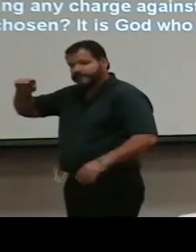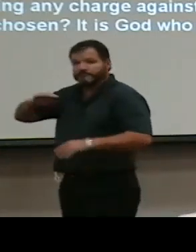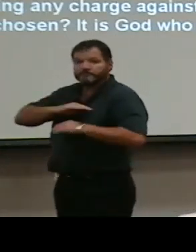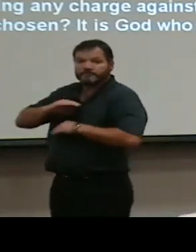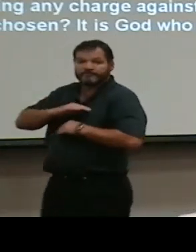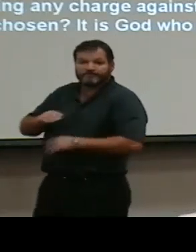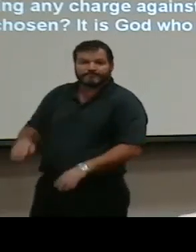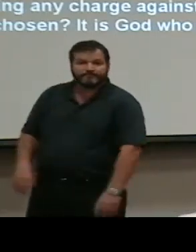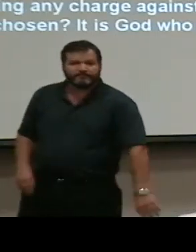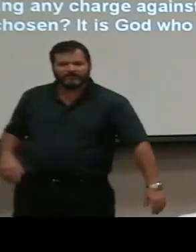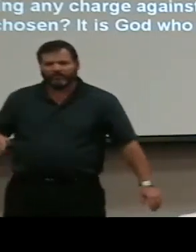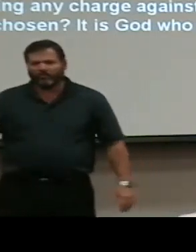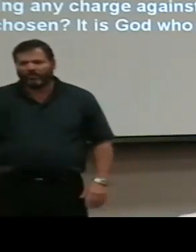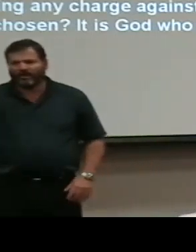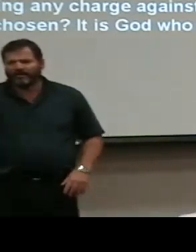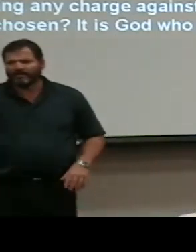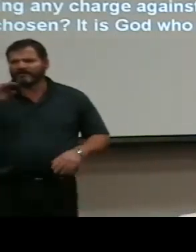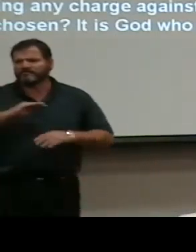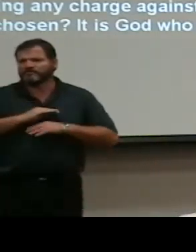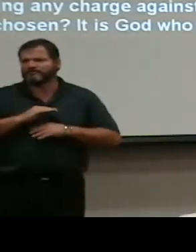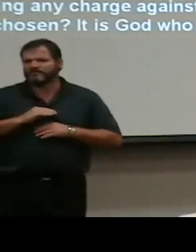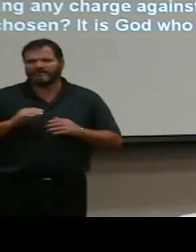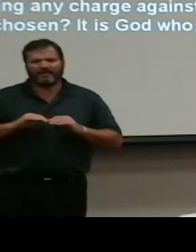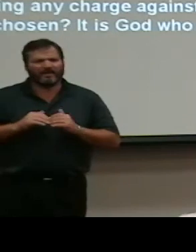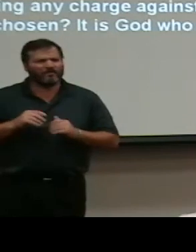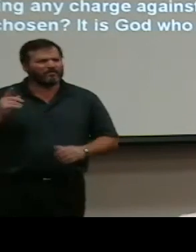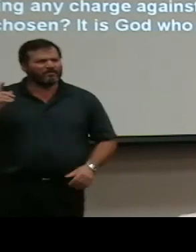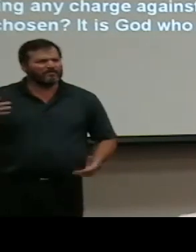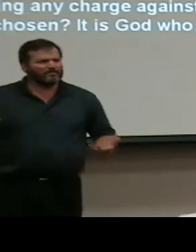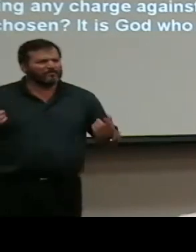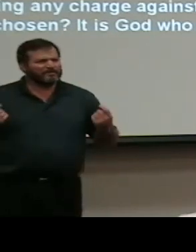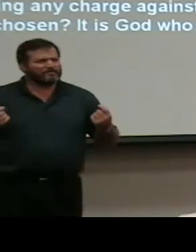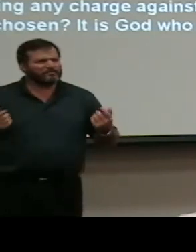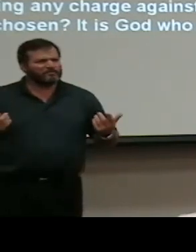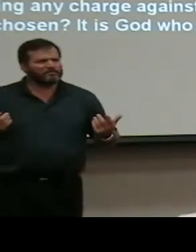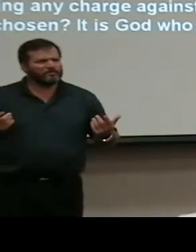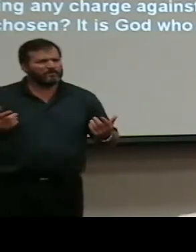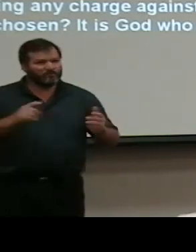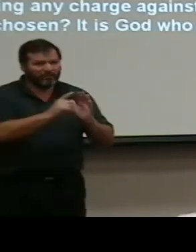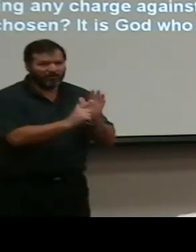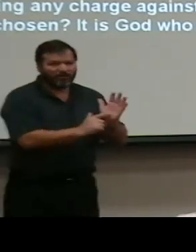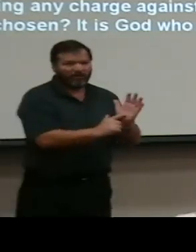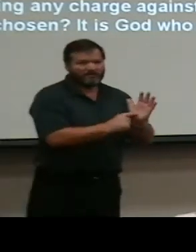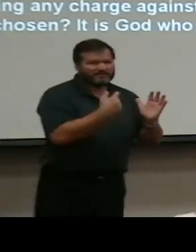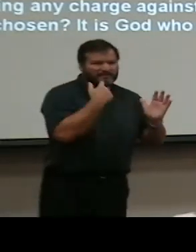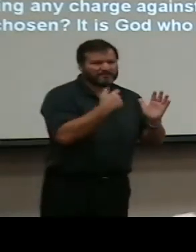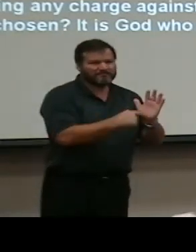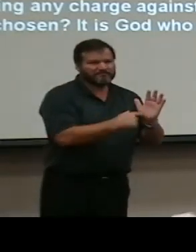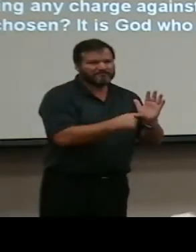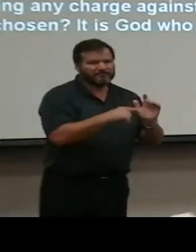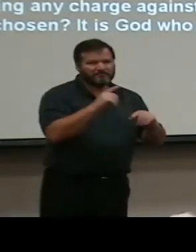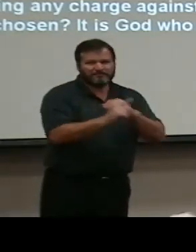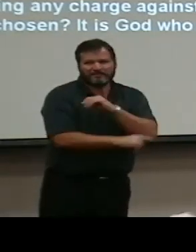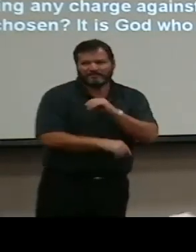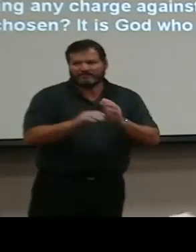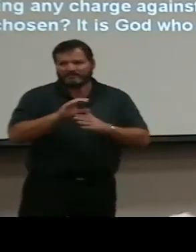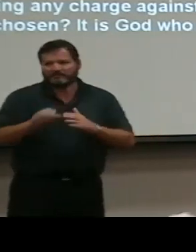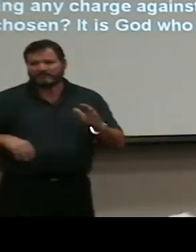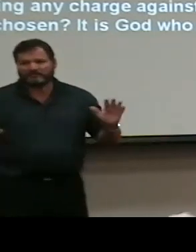Or he is satisfied. Why is God satisfied? The law? Punishment?